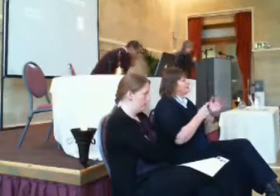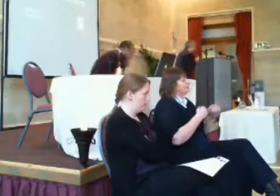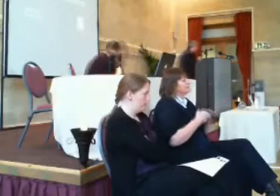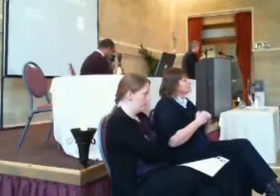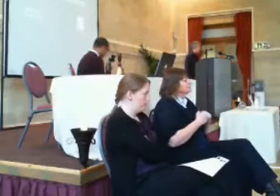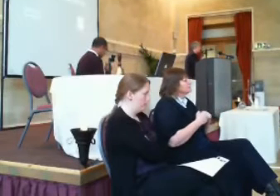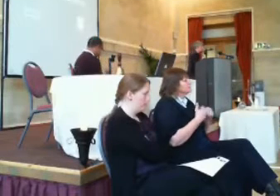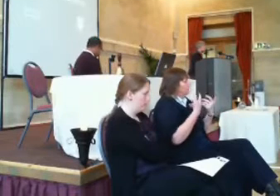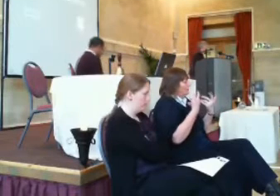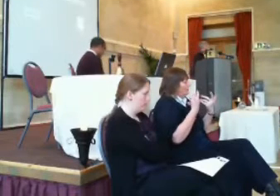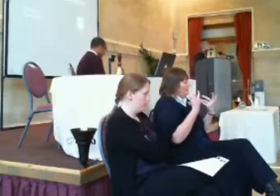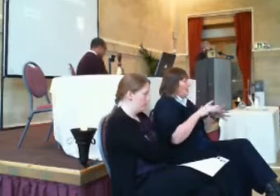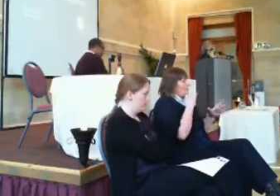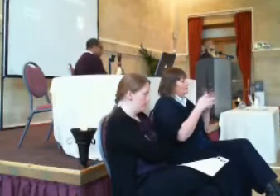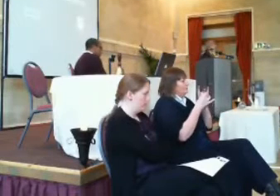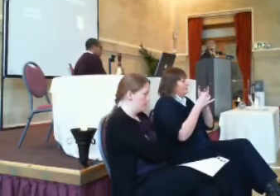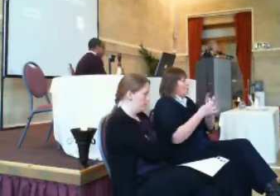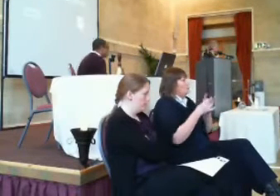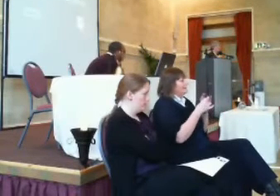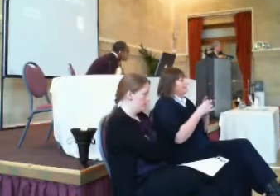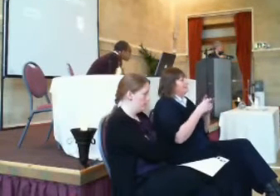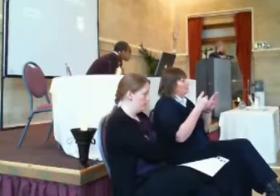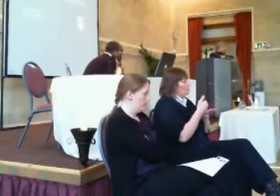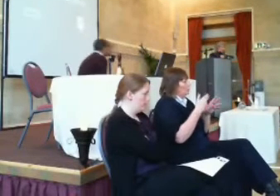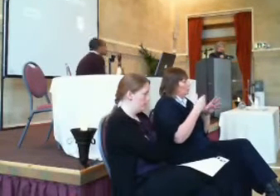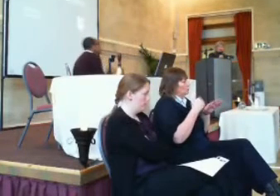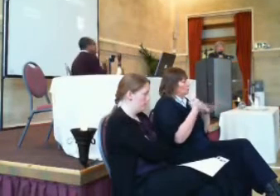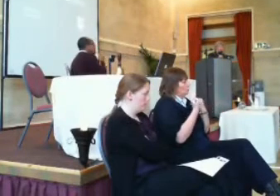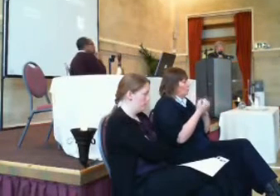going to be co-leading a workshop with the